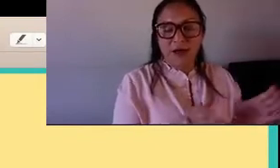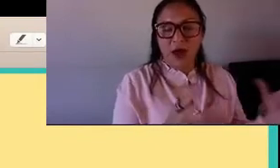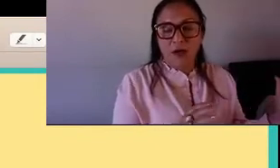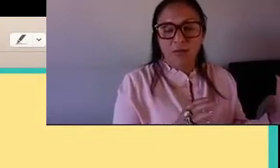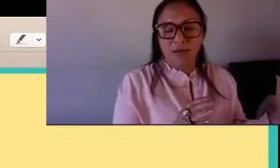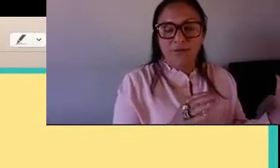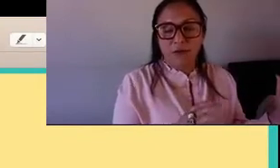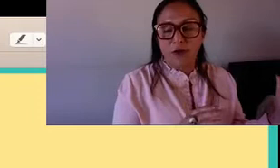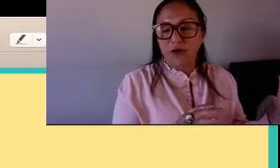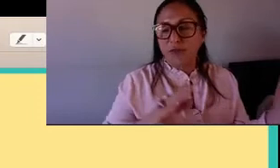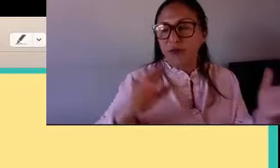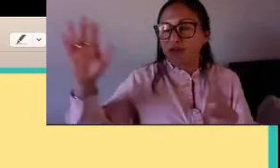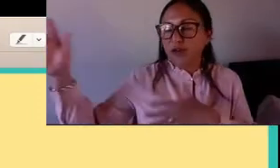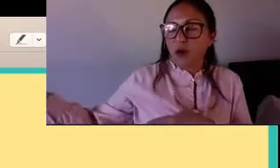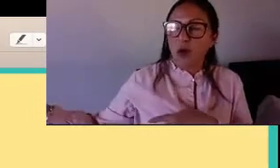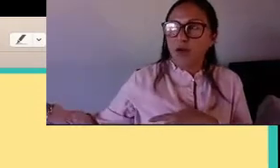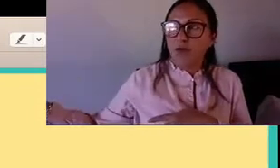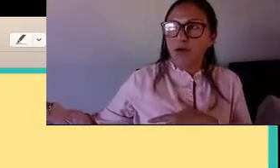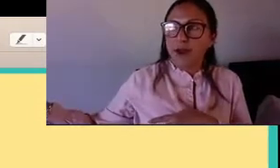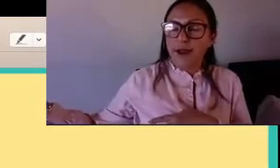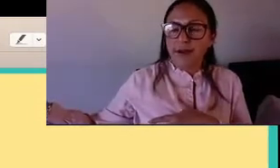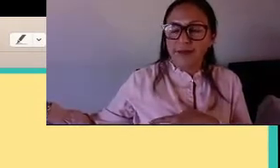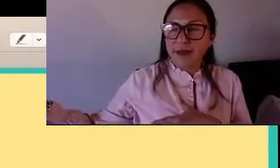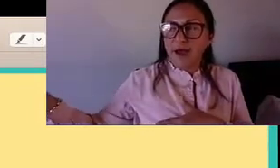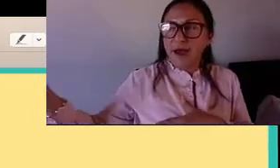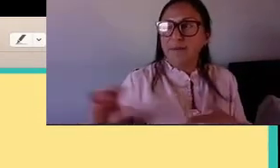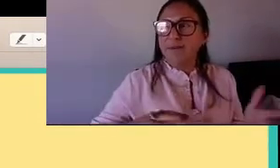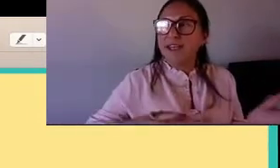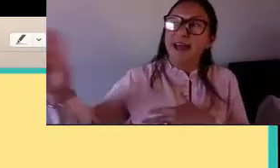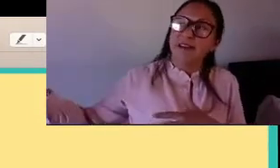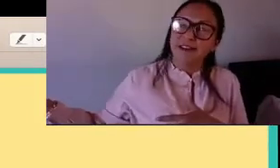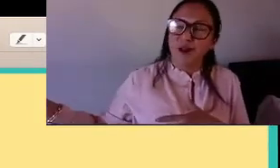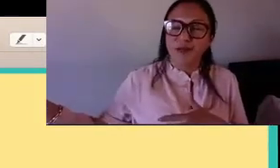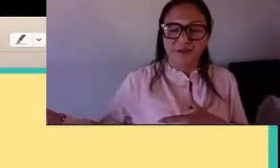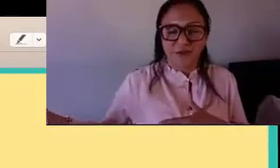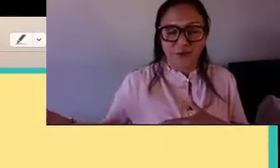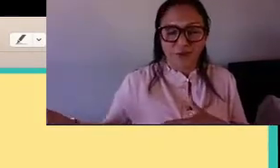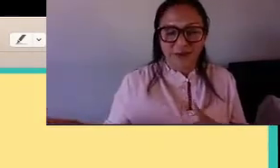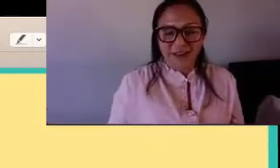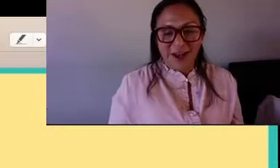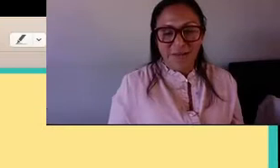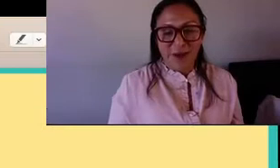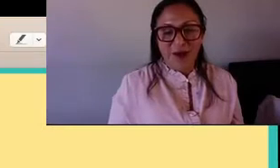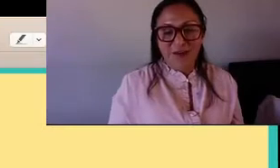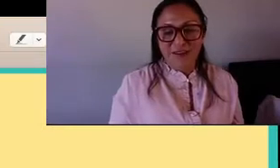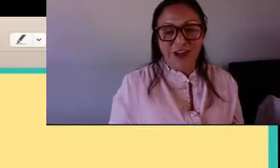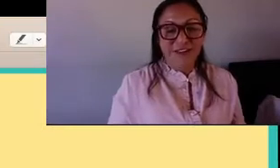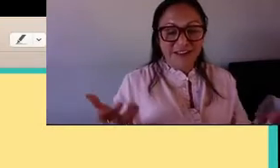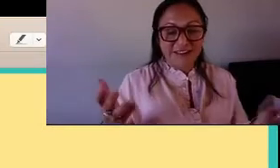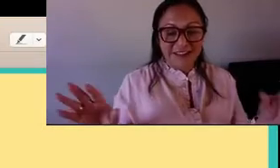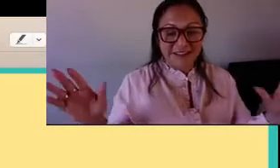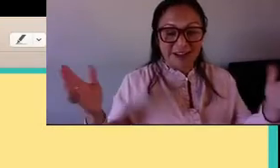Again, not before you're supposed to go over and get the food.